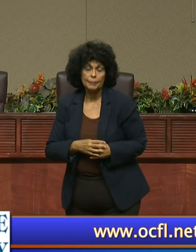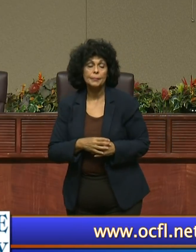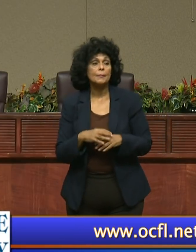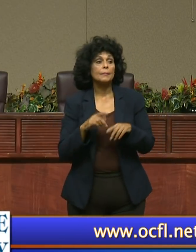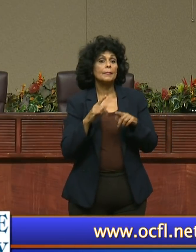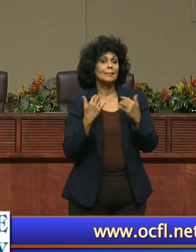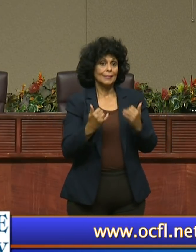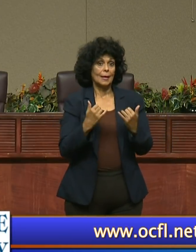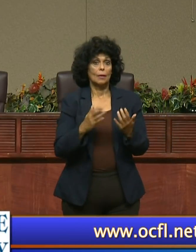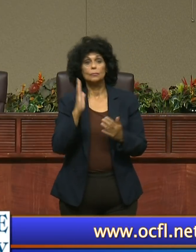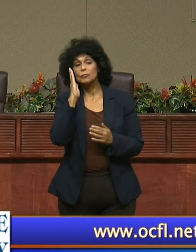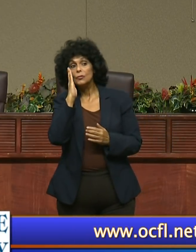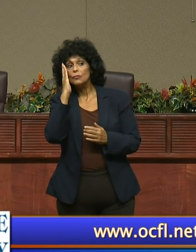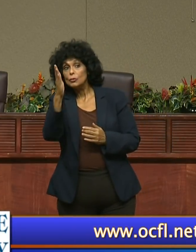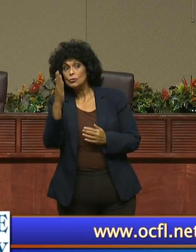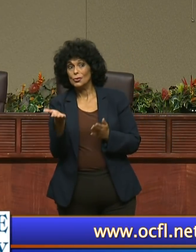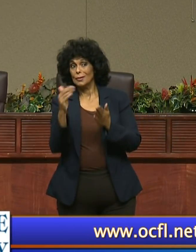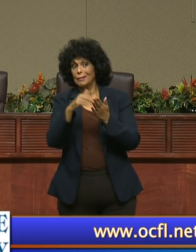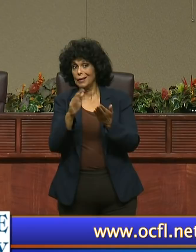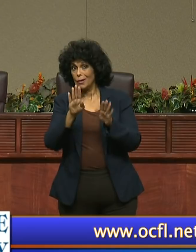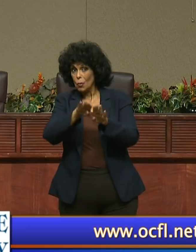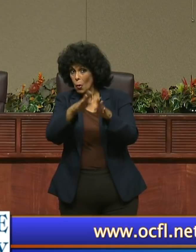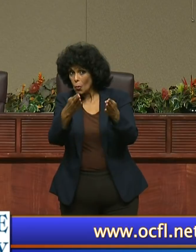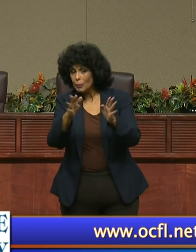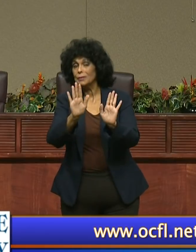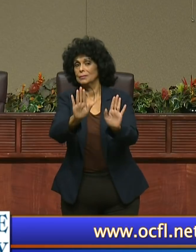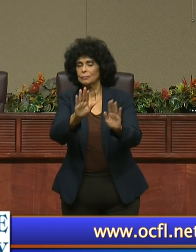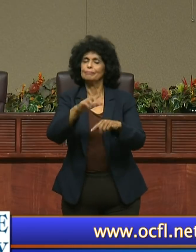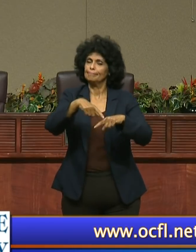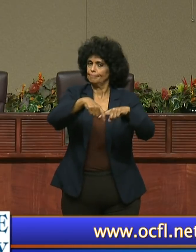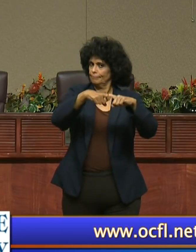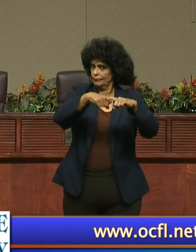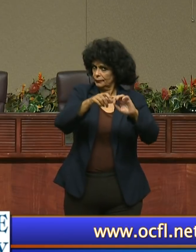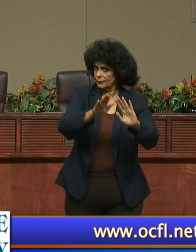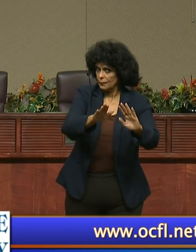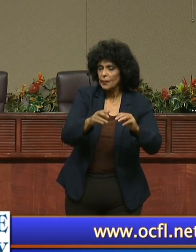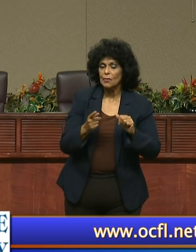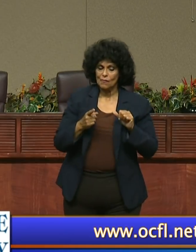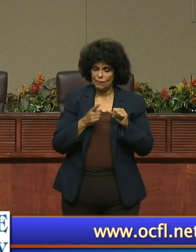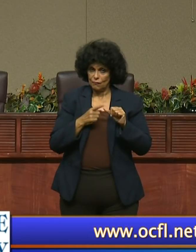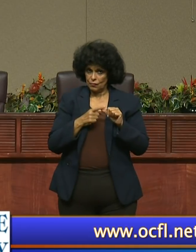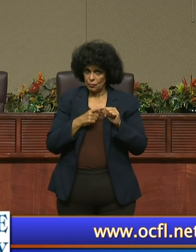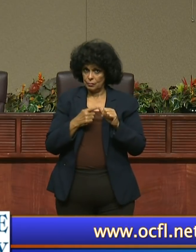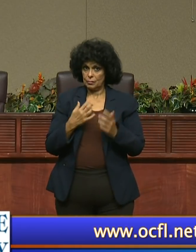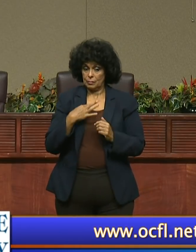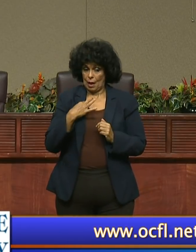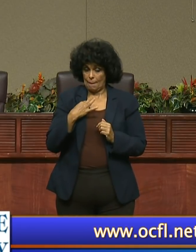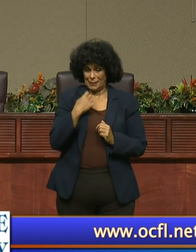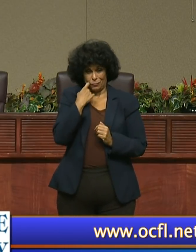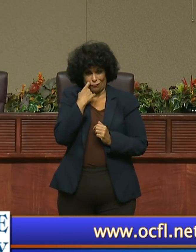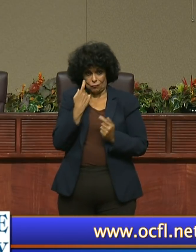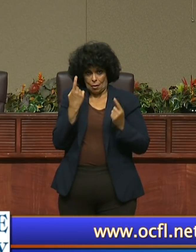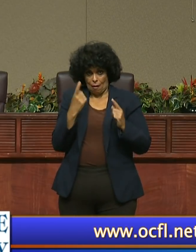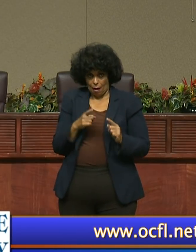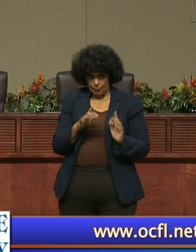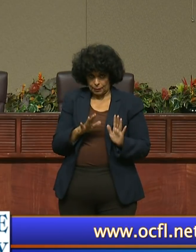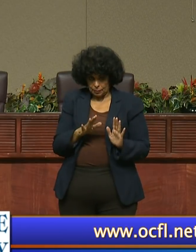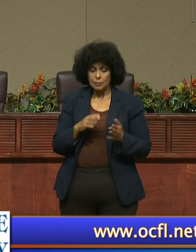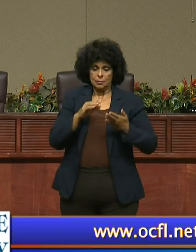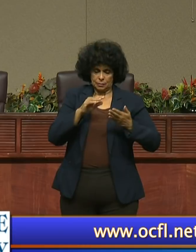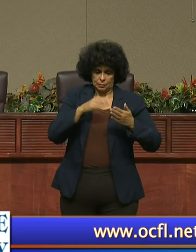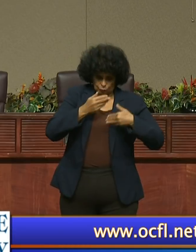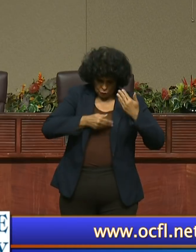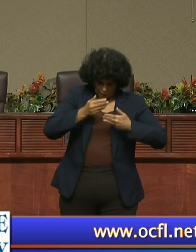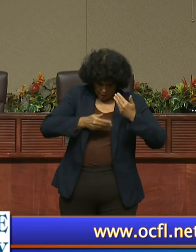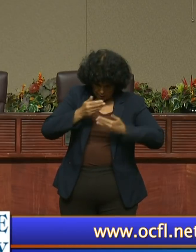portal openings, we need to process the latest applications before we decide if we want to reopen it again.